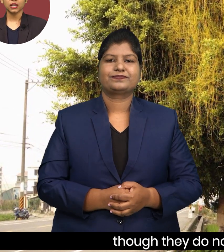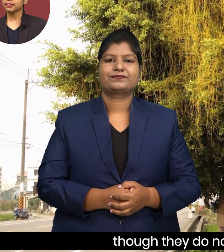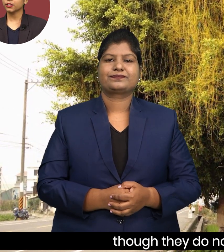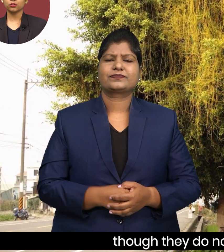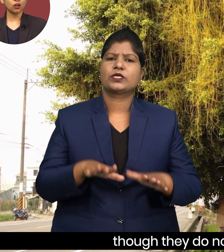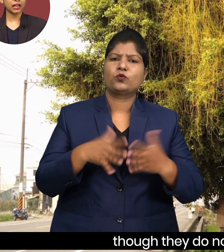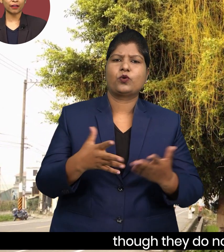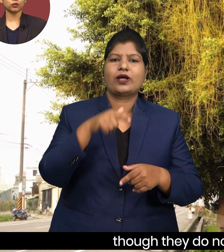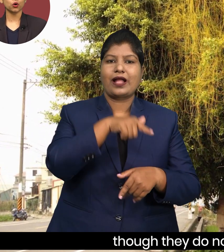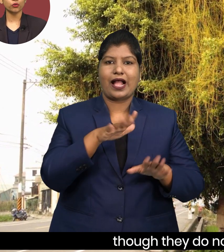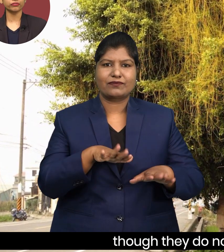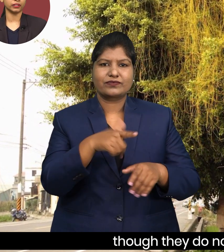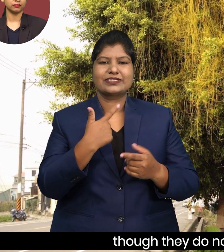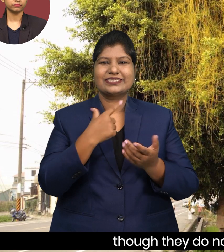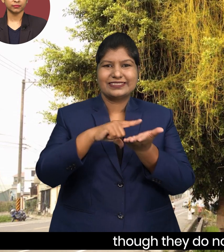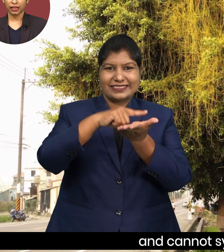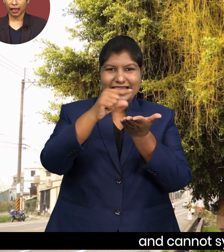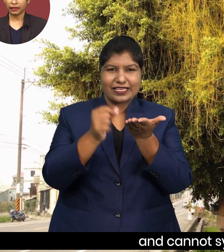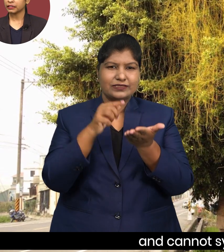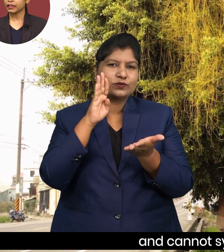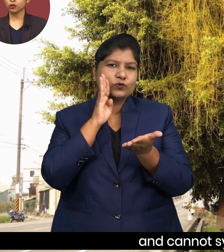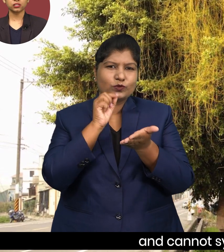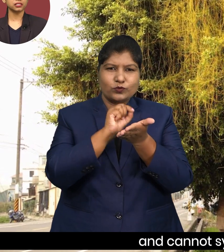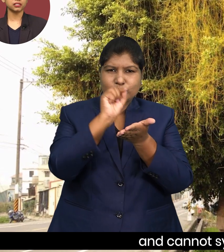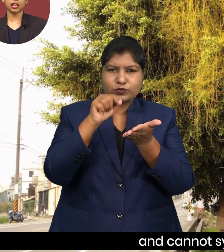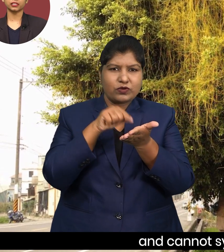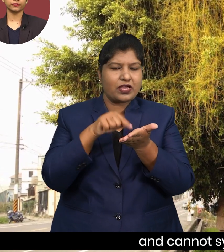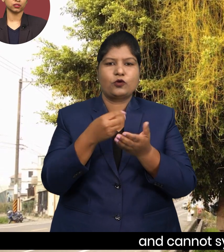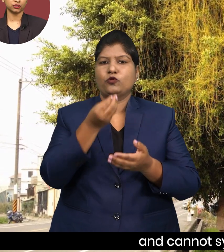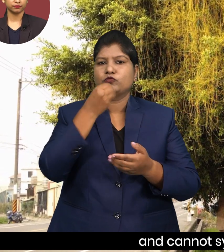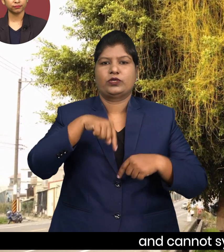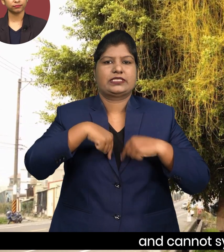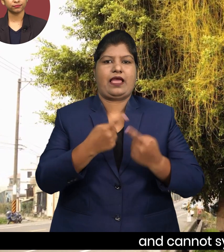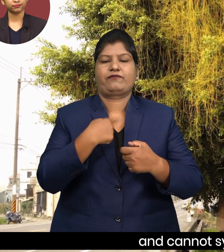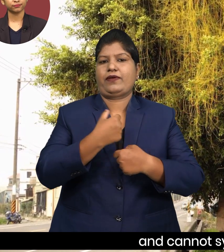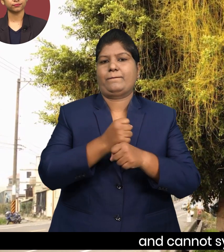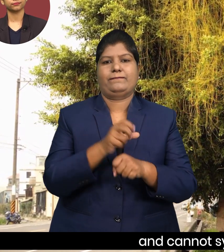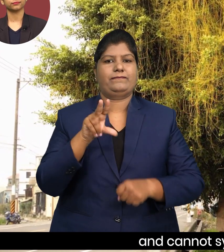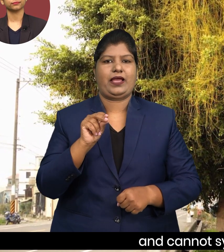Though they do not have chlorophyll and cannot synthesize food,